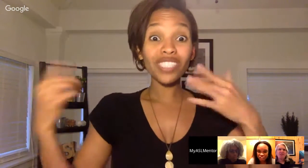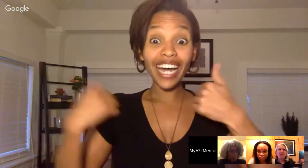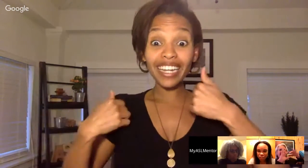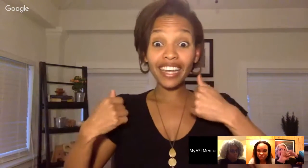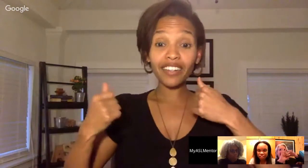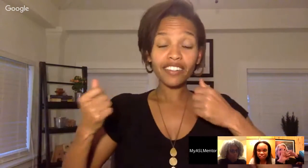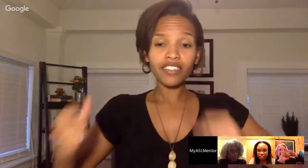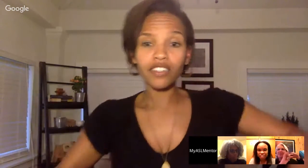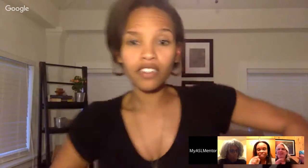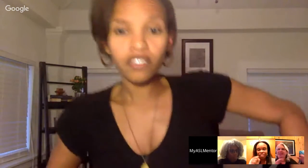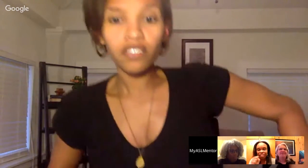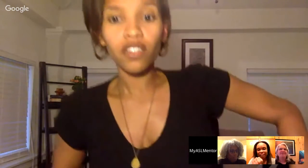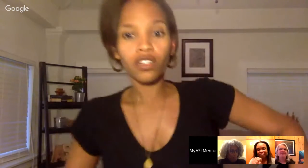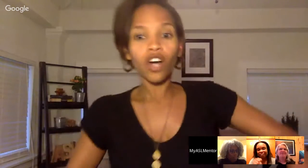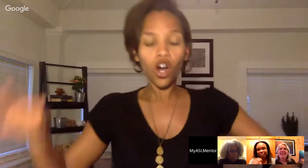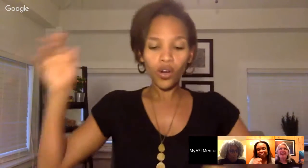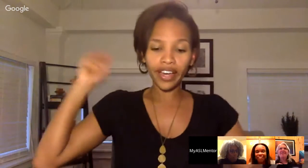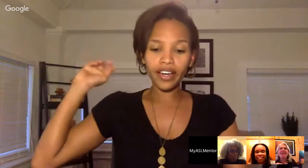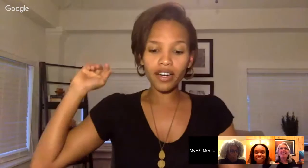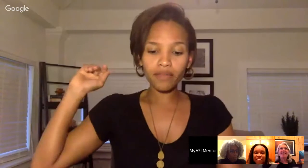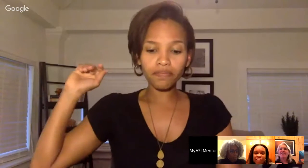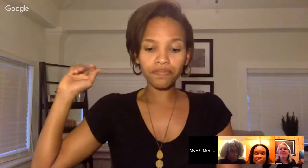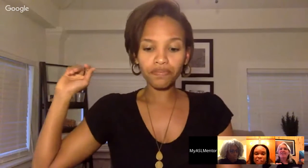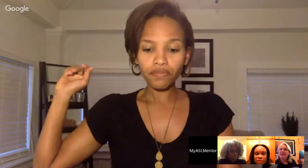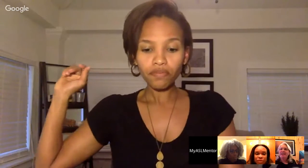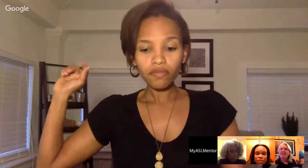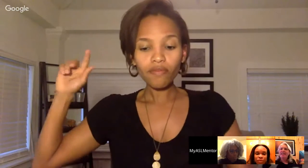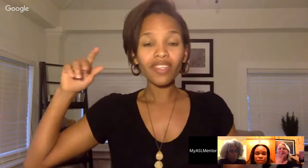Oh, sign it again? Oh, okay.